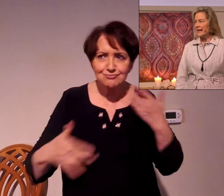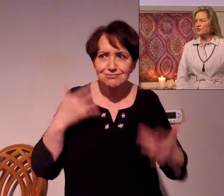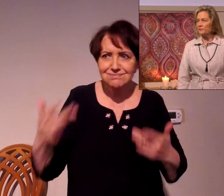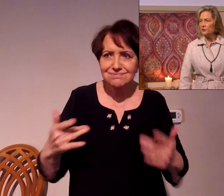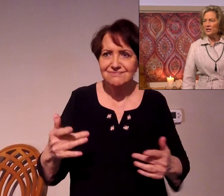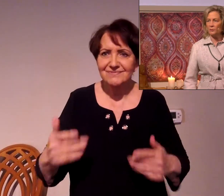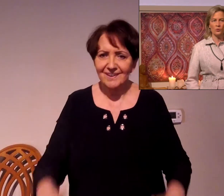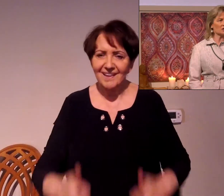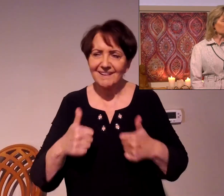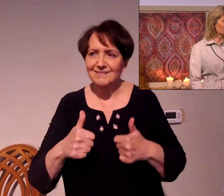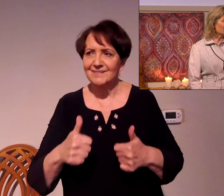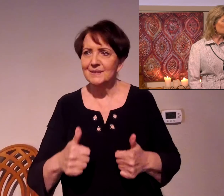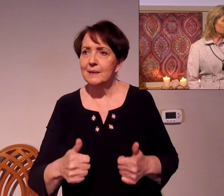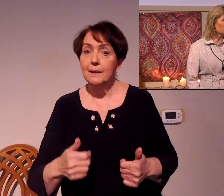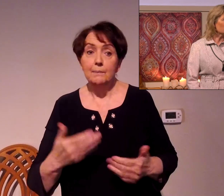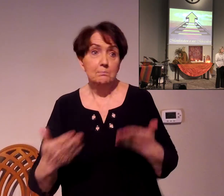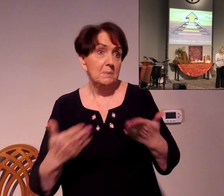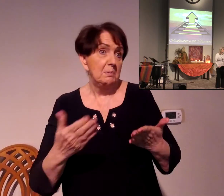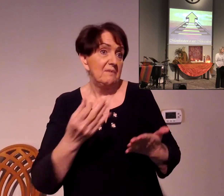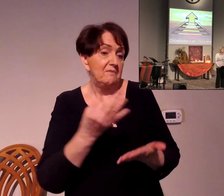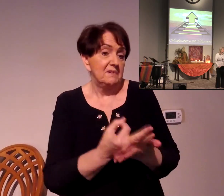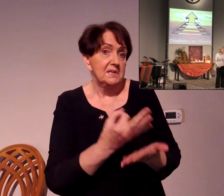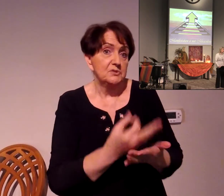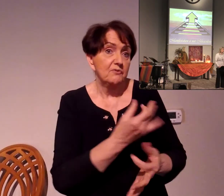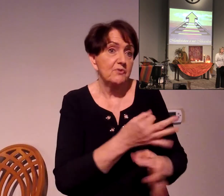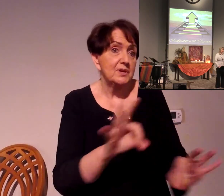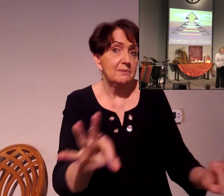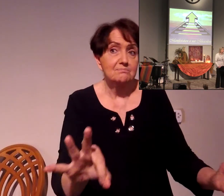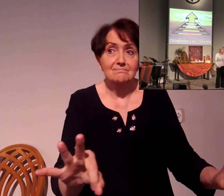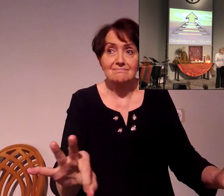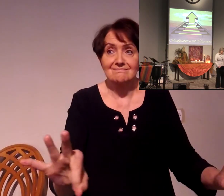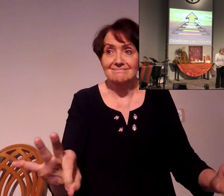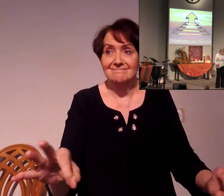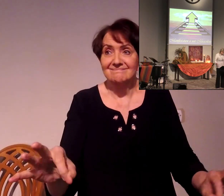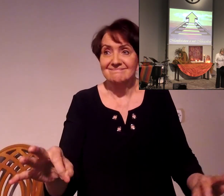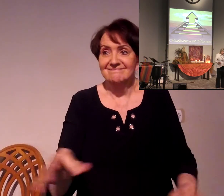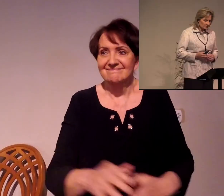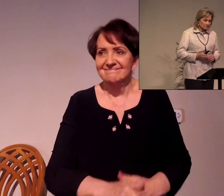it's financial freedom. Who wants financial freedom in their life? Yes.